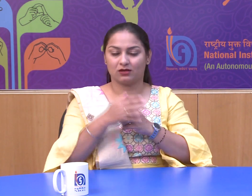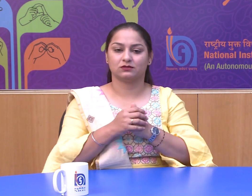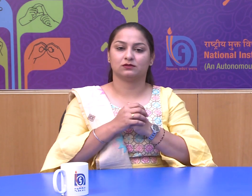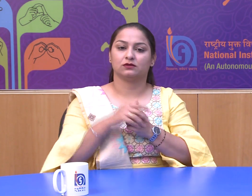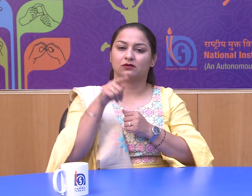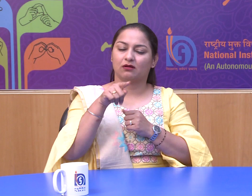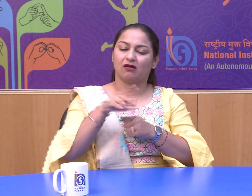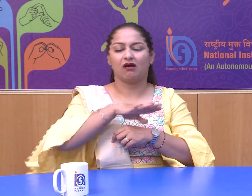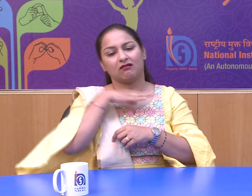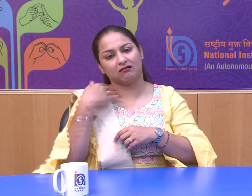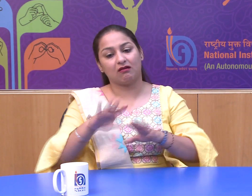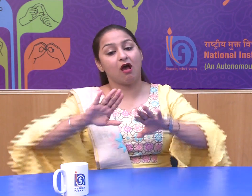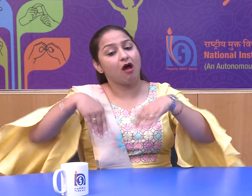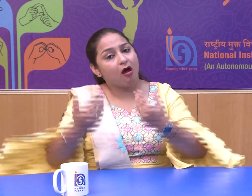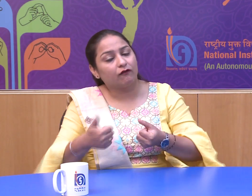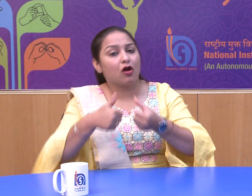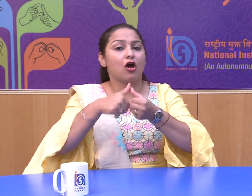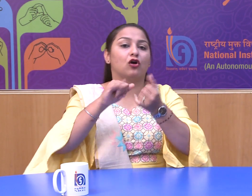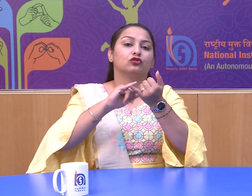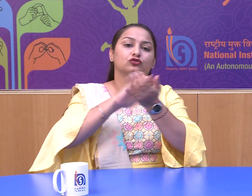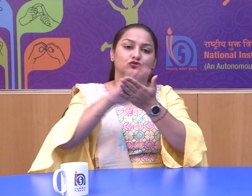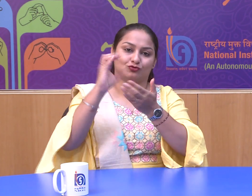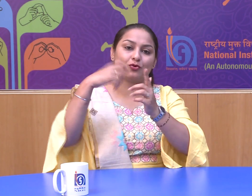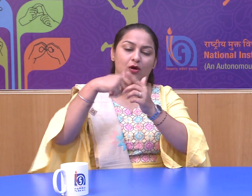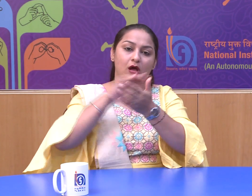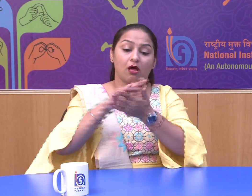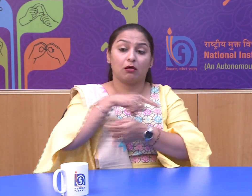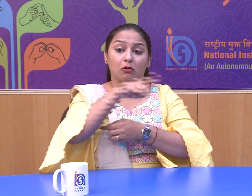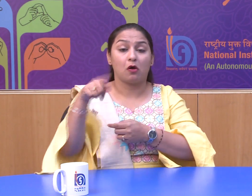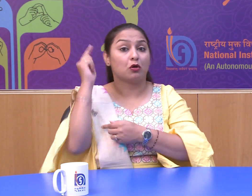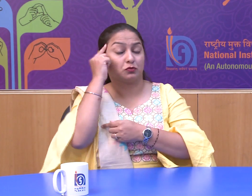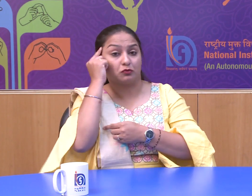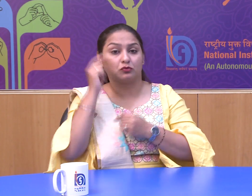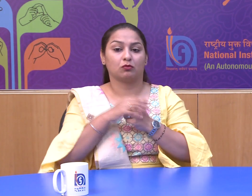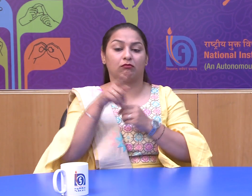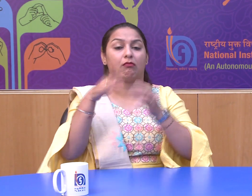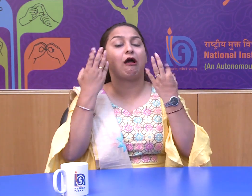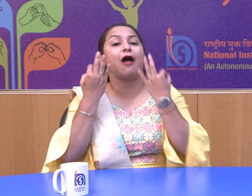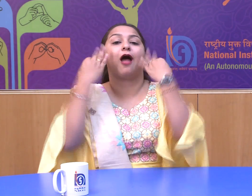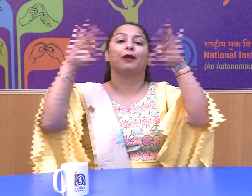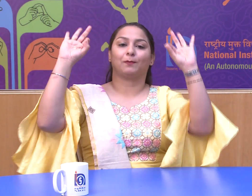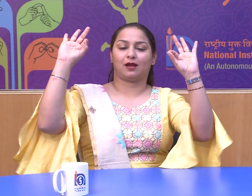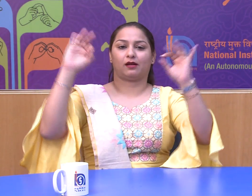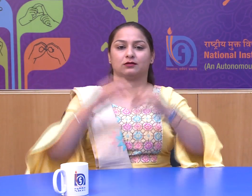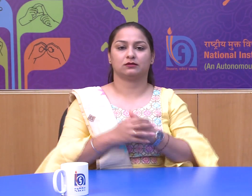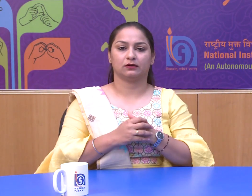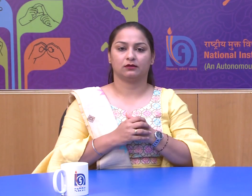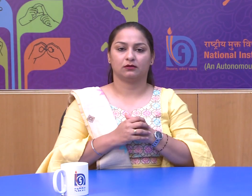the death of Ashoka, they assumed total independence. They